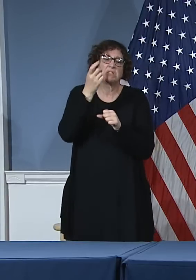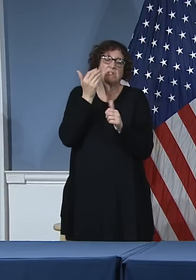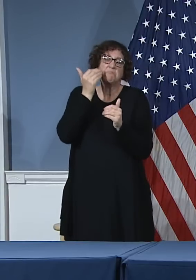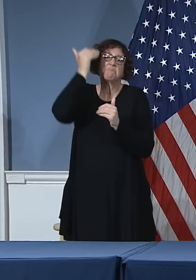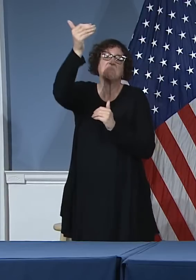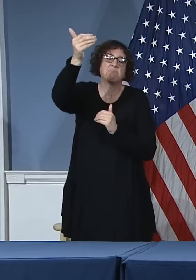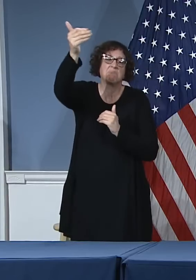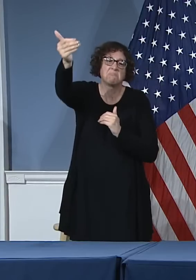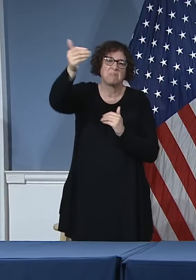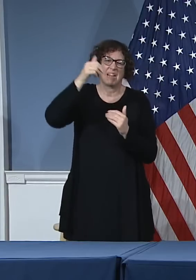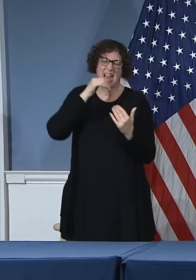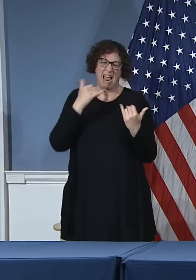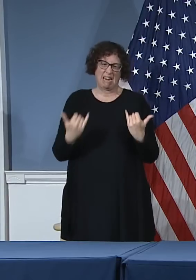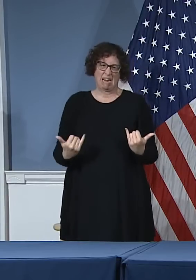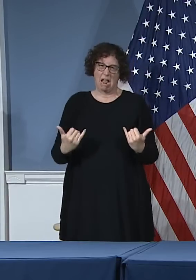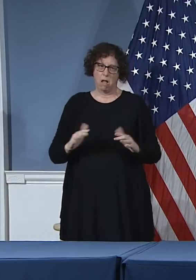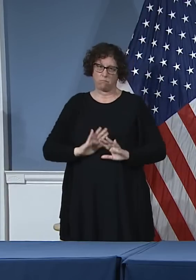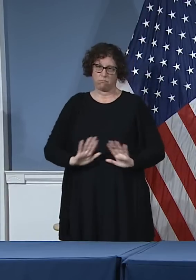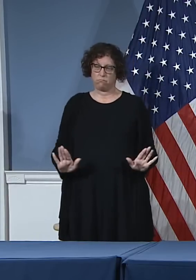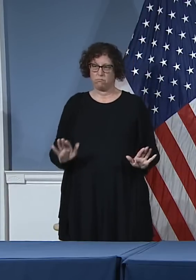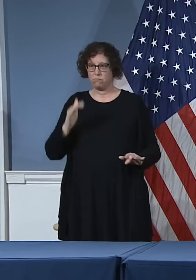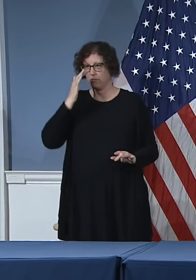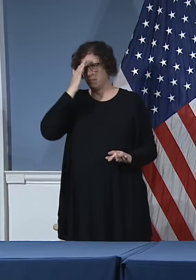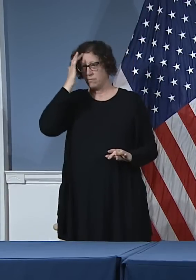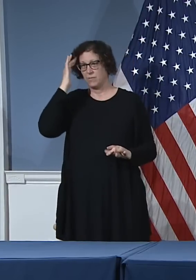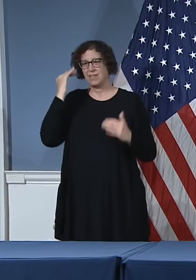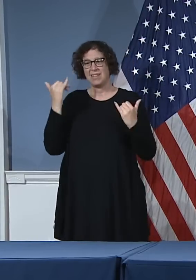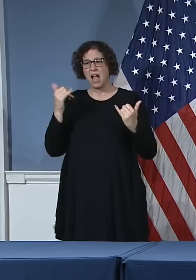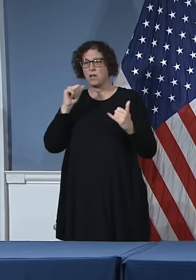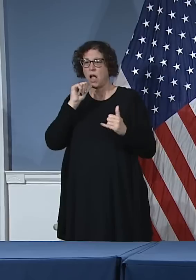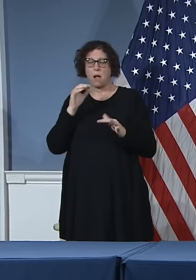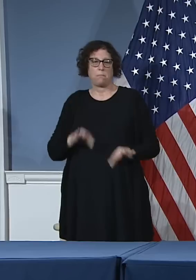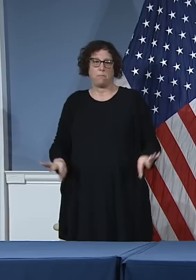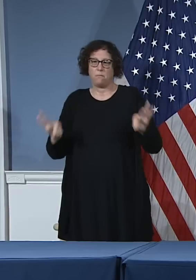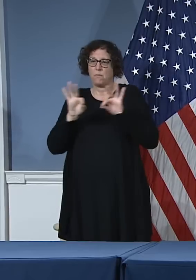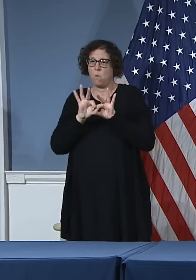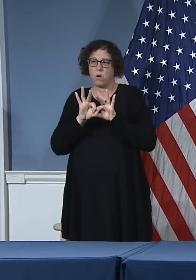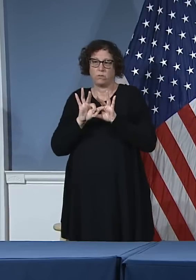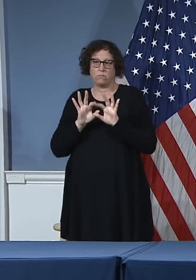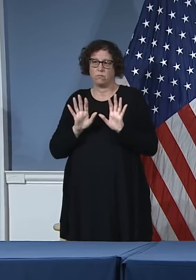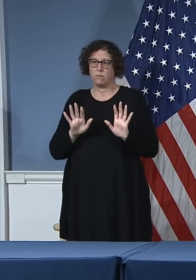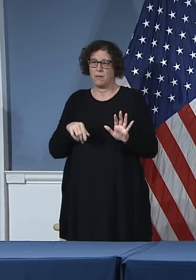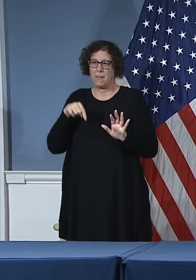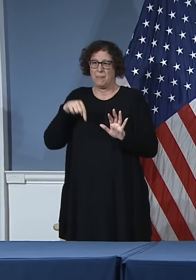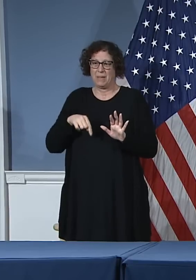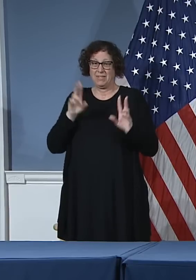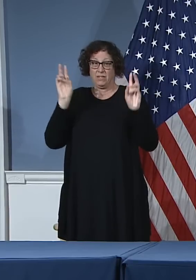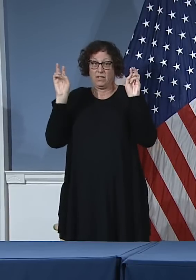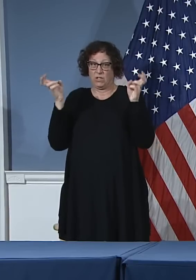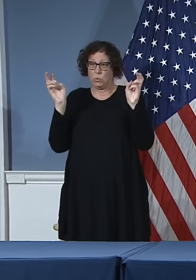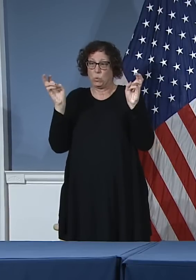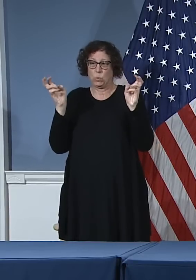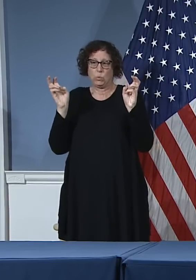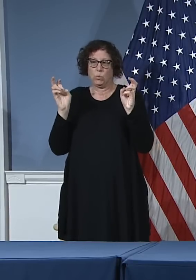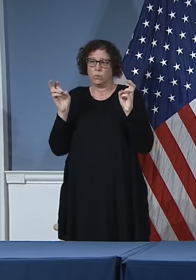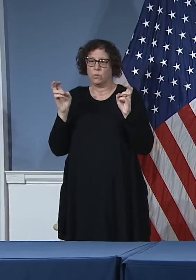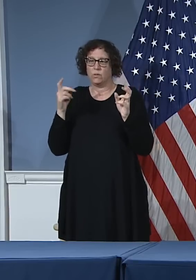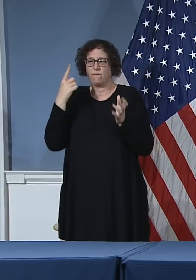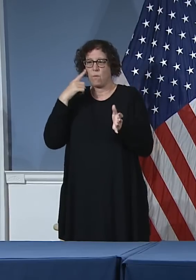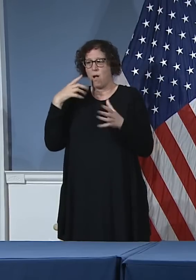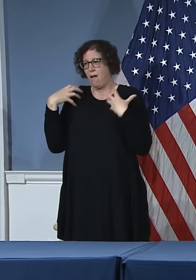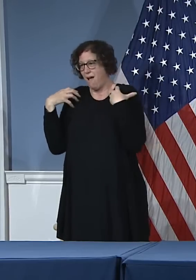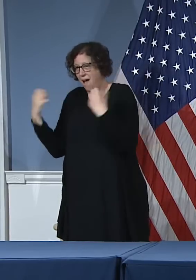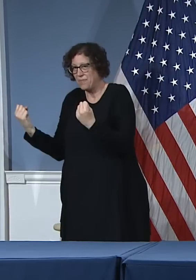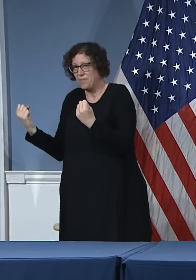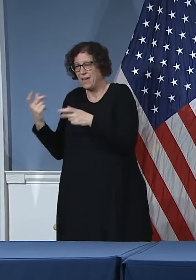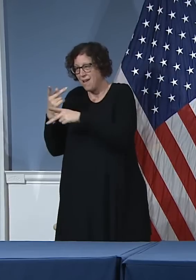right now, that's bluntly a secondary issue. This is about making sure that people who are desperately needed can get